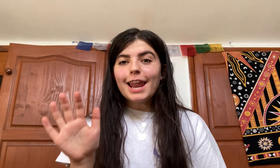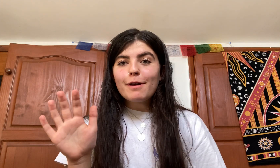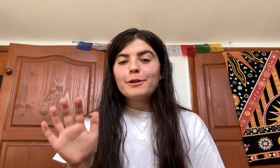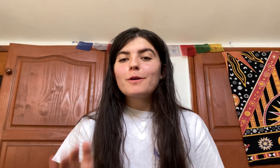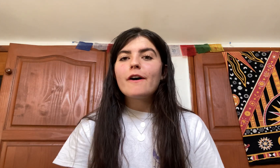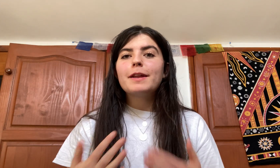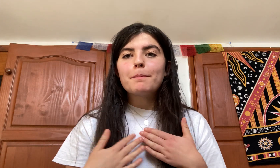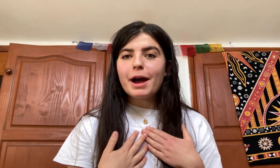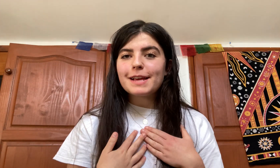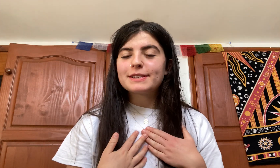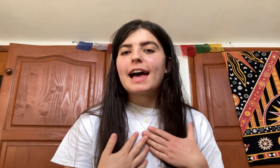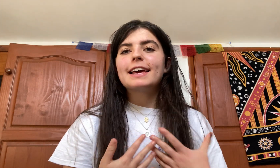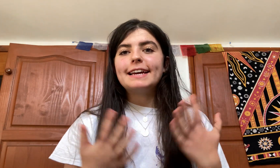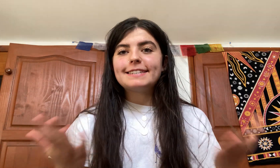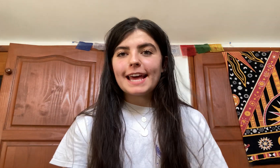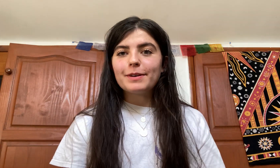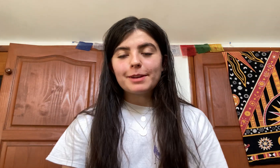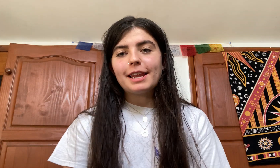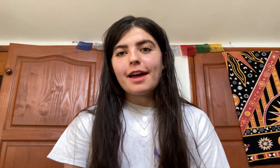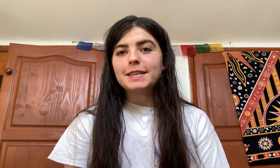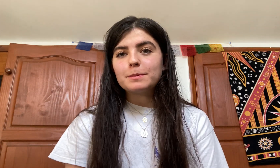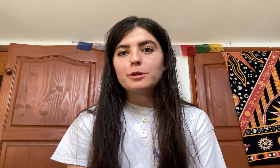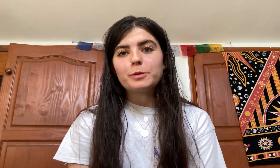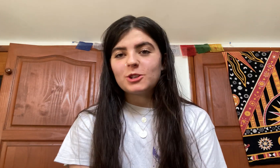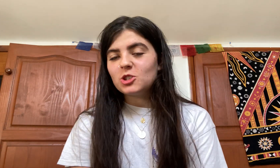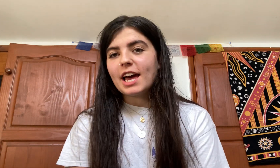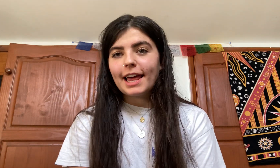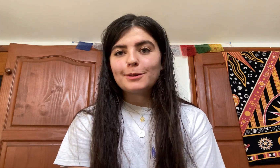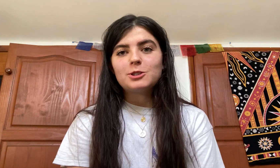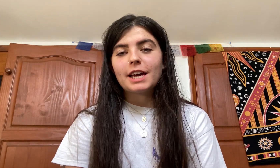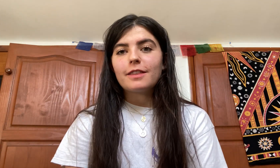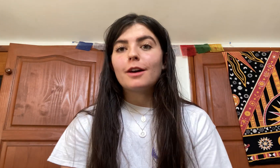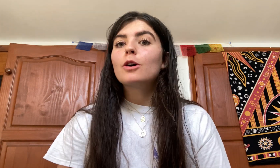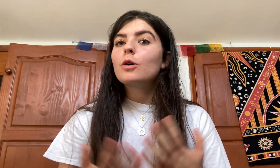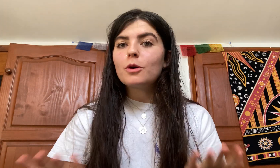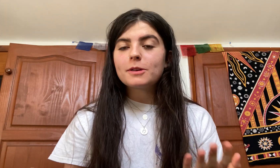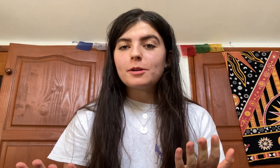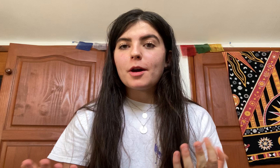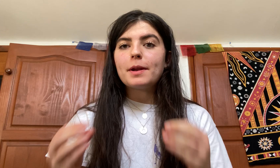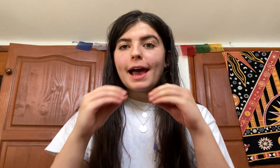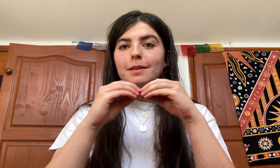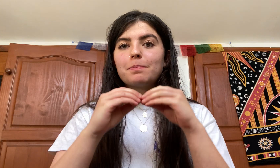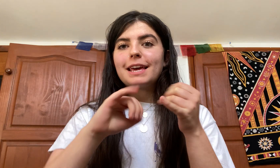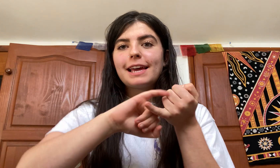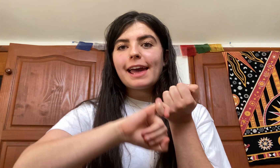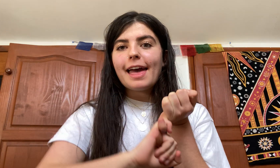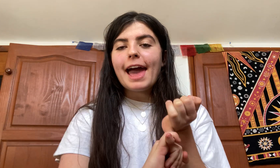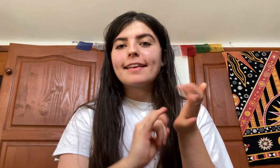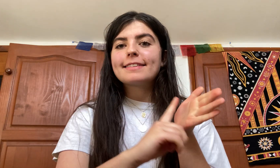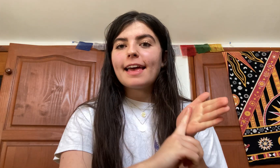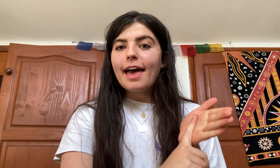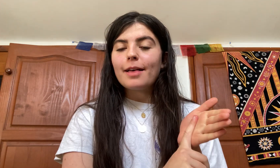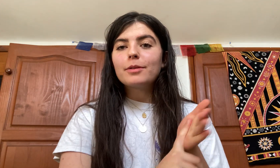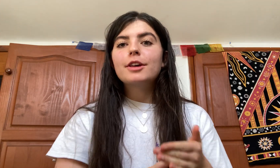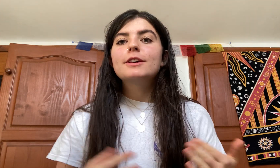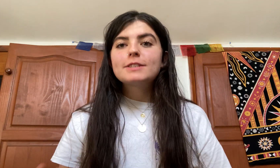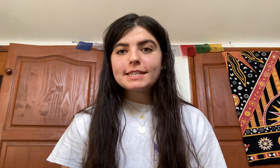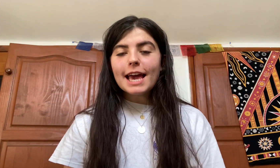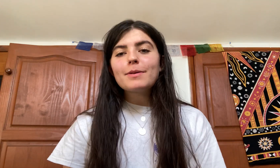Hello everyone, my name's Scarlett and today we're going to be learning some more British Sign Language together, also known as BSL. So today we're going